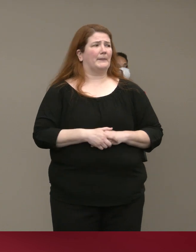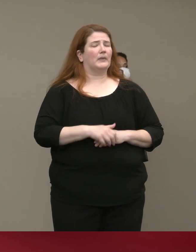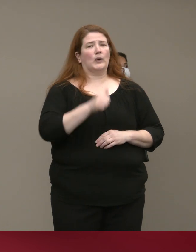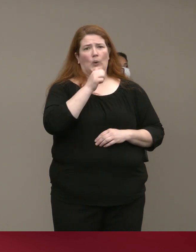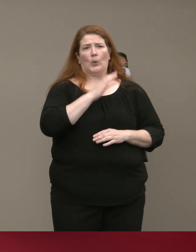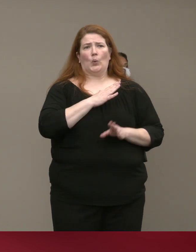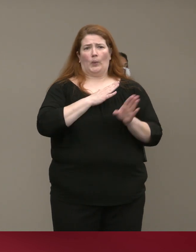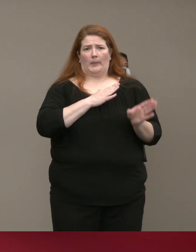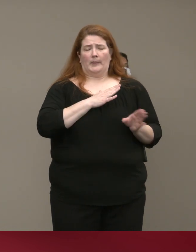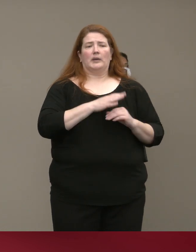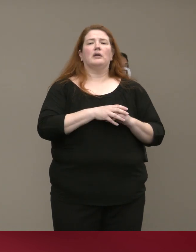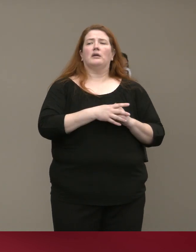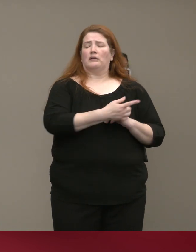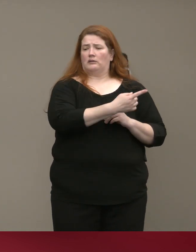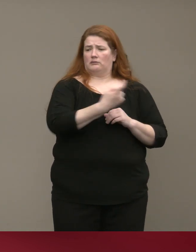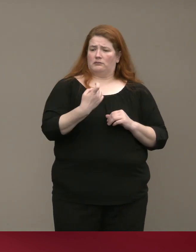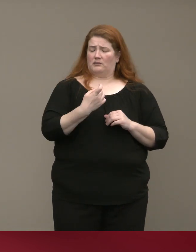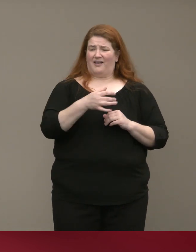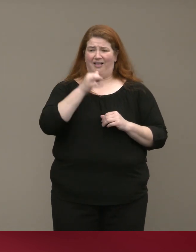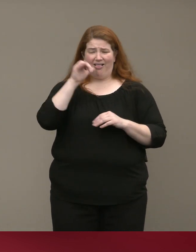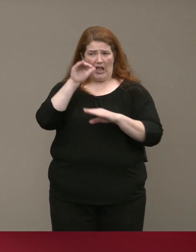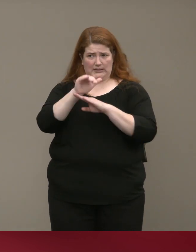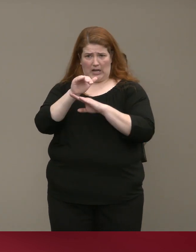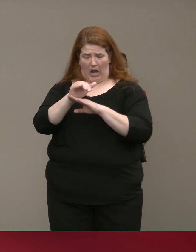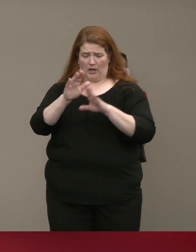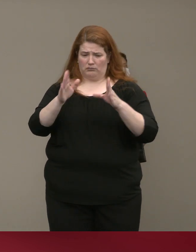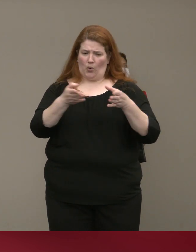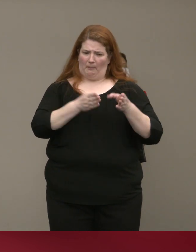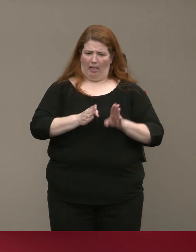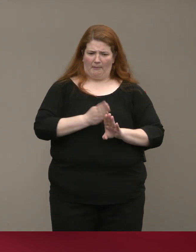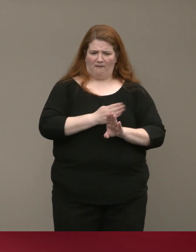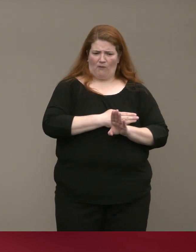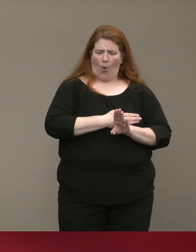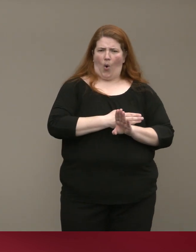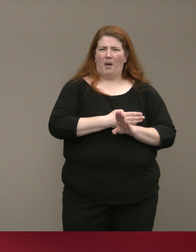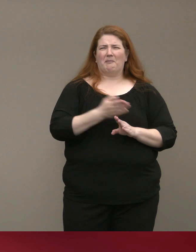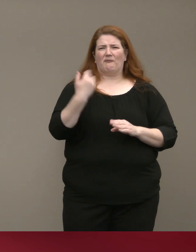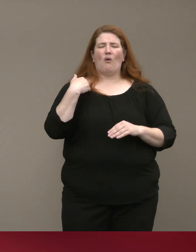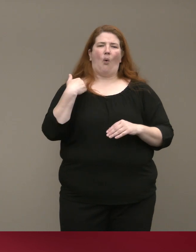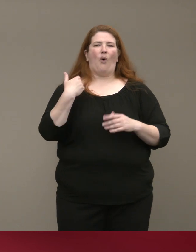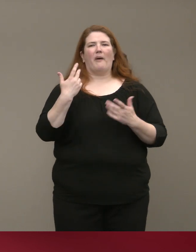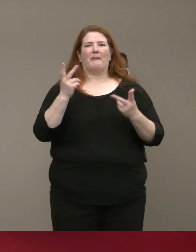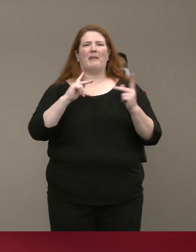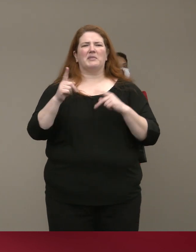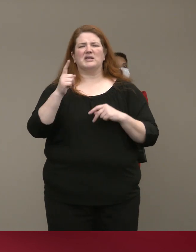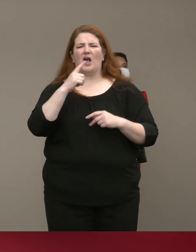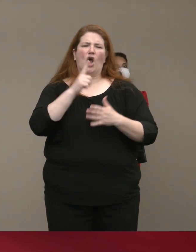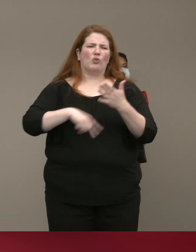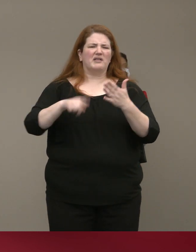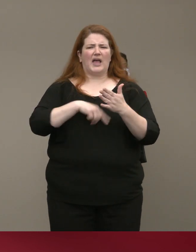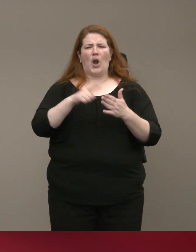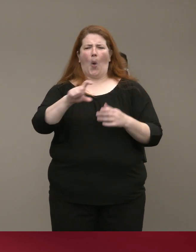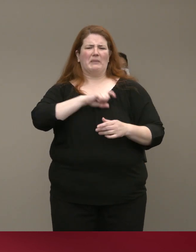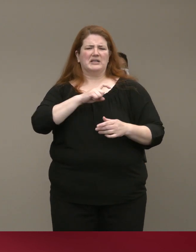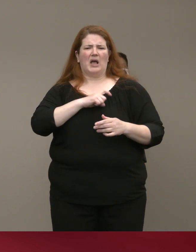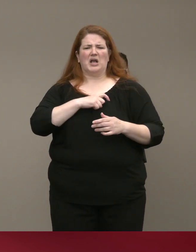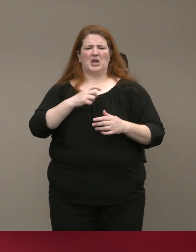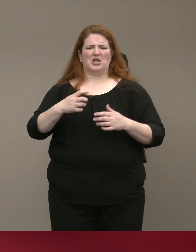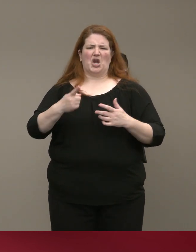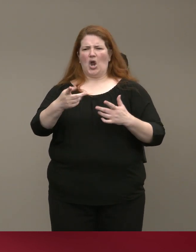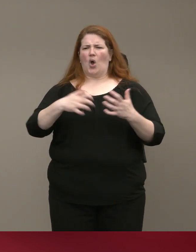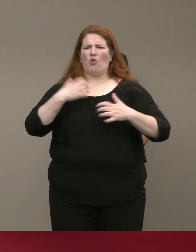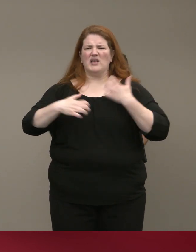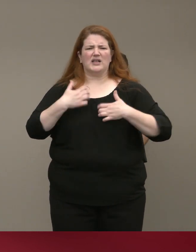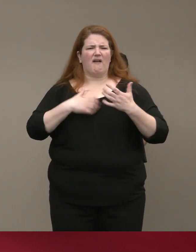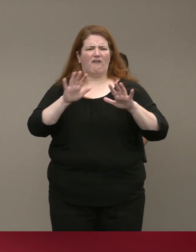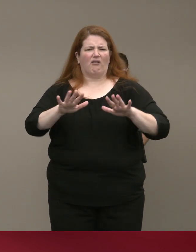talk about the plan going into last night? I mean, there has been some criticism of the department in the past for maybe being too aggressive. Was it sort of a defensive posture last